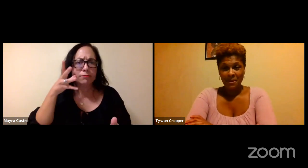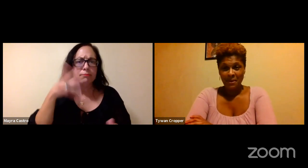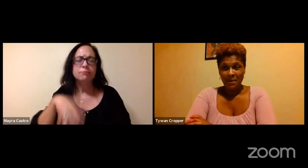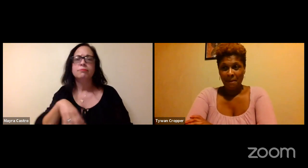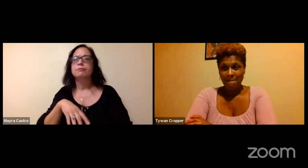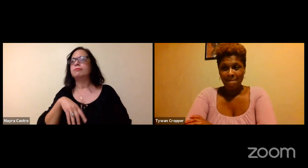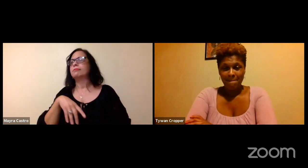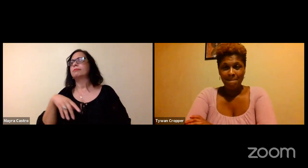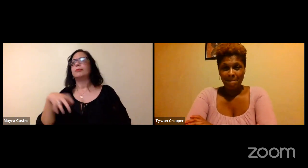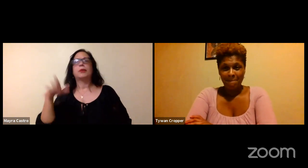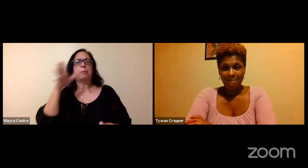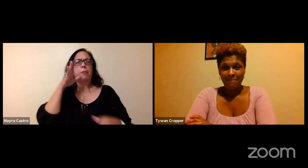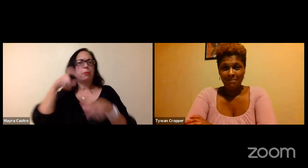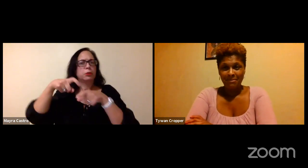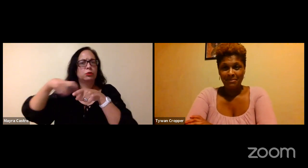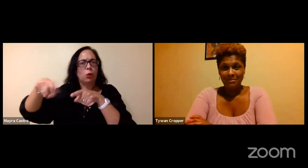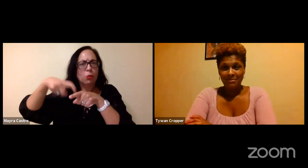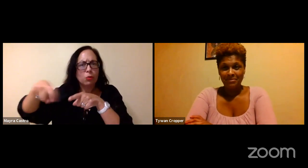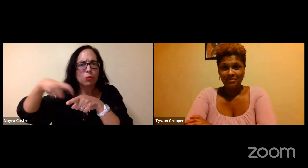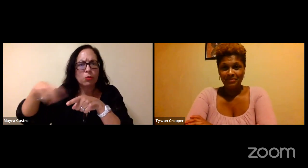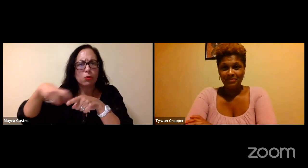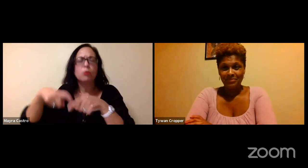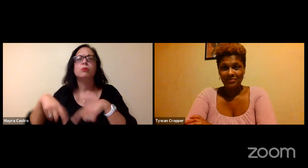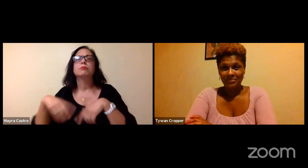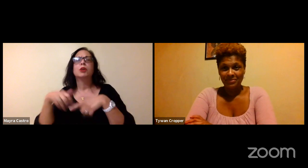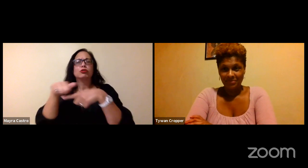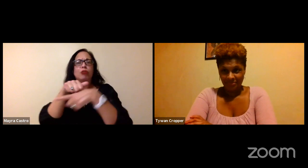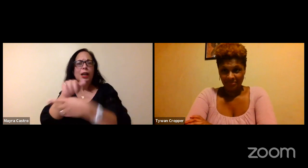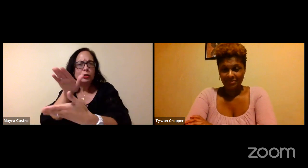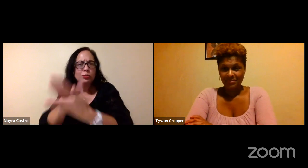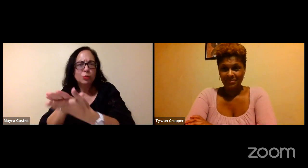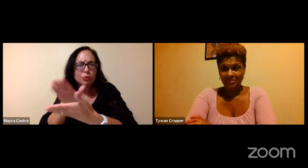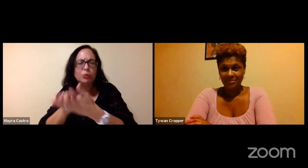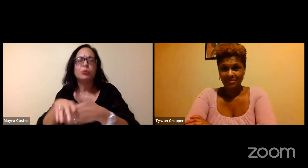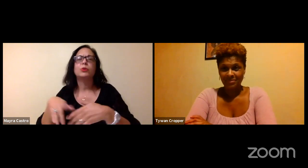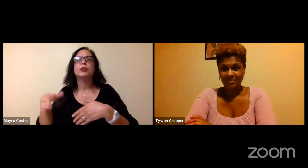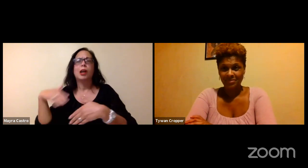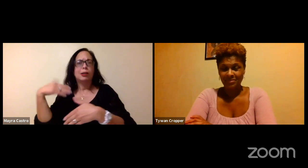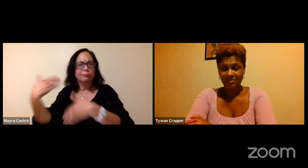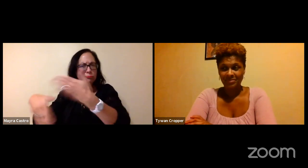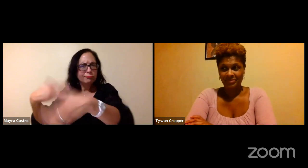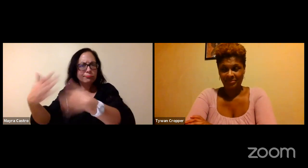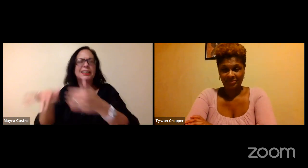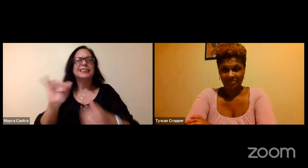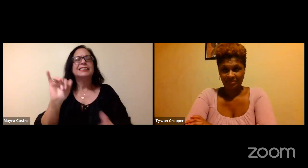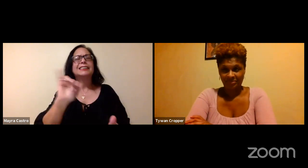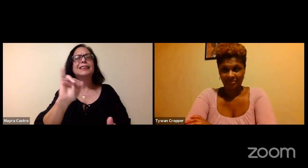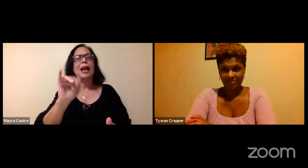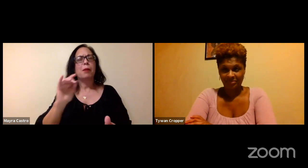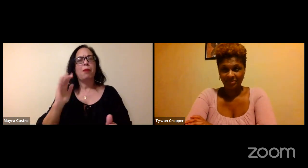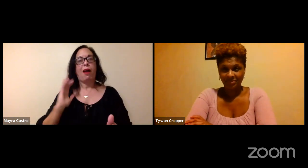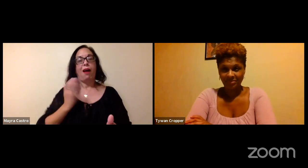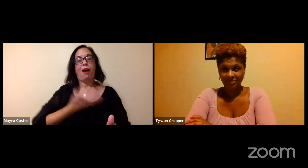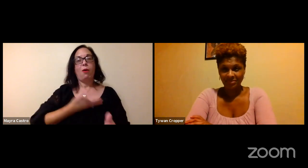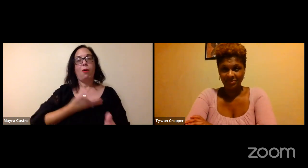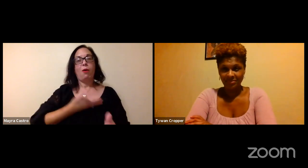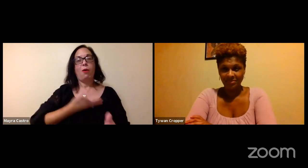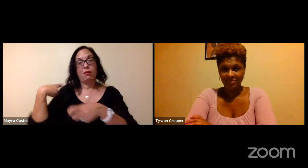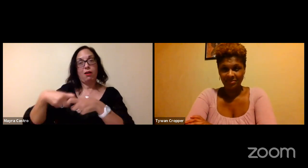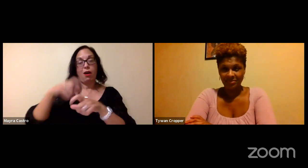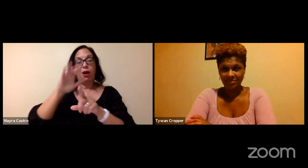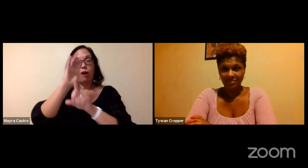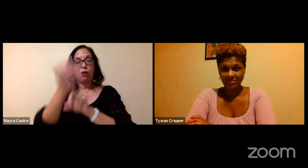everyone got together often. They had a farm. My mom was a seamstress. She did many